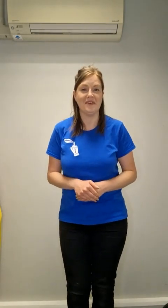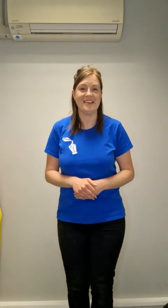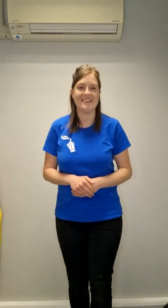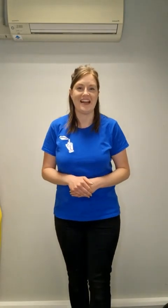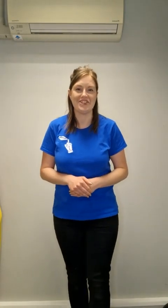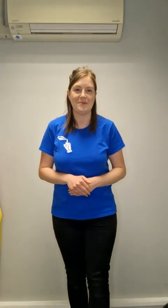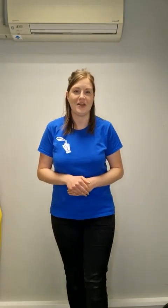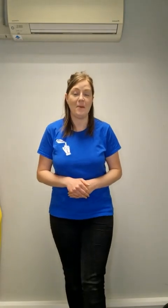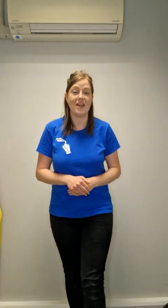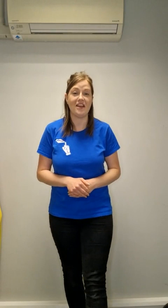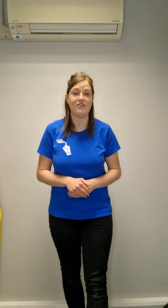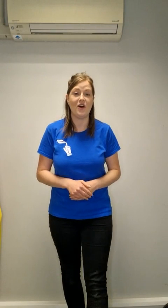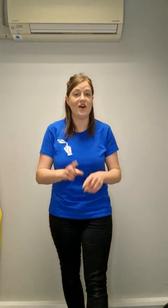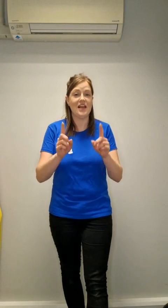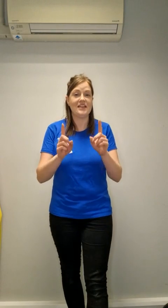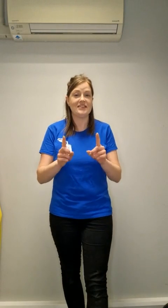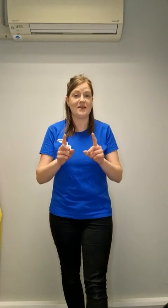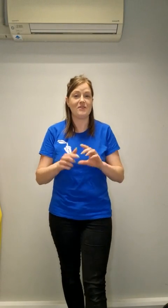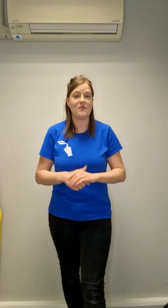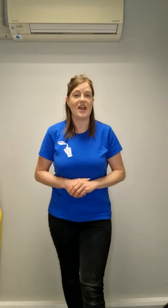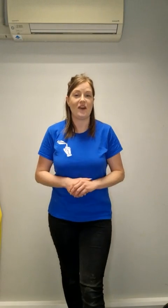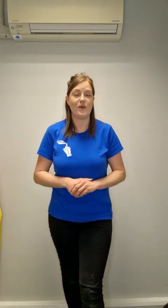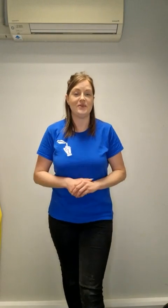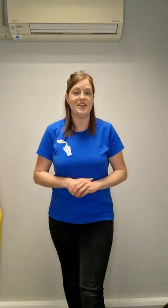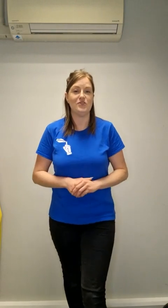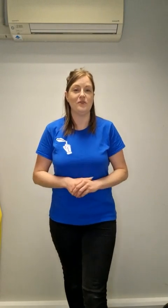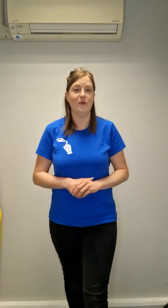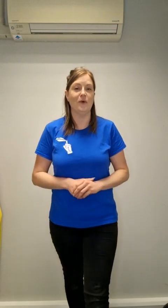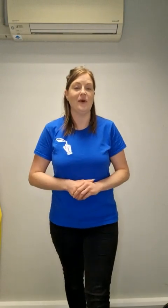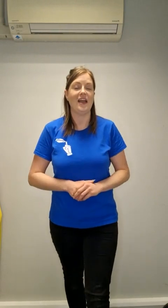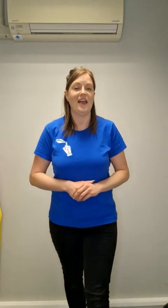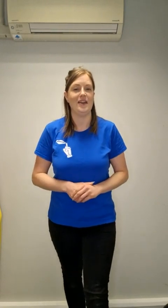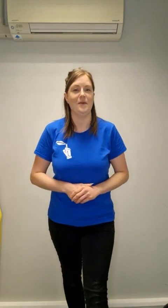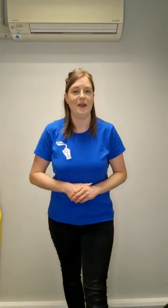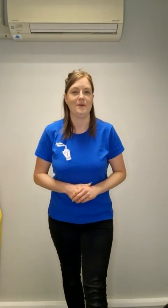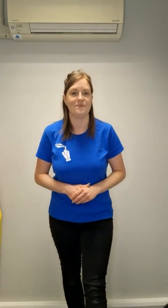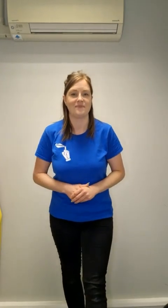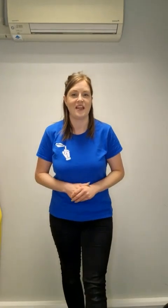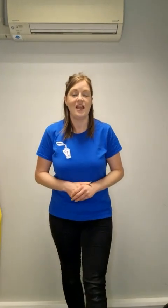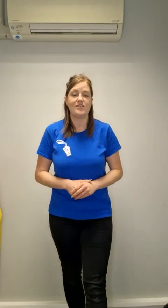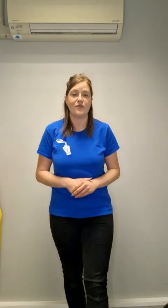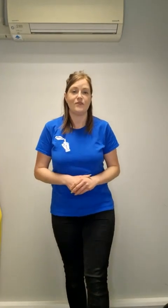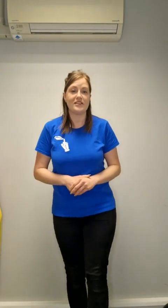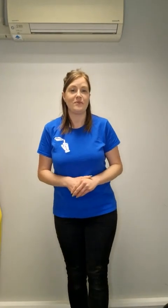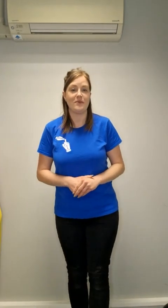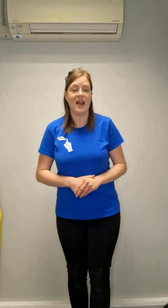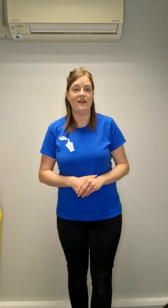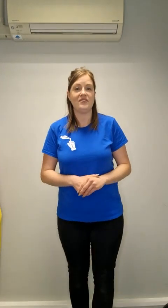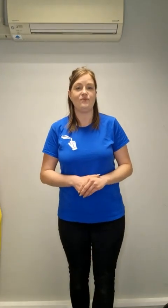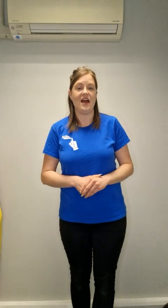these hand shapes are, but if not, stay with me and I will teach you them all anyway. So the first one that we have is a flat